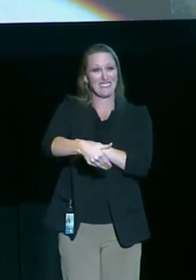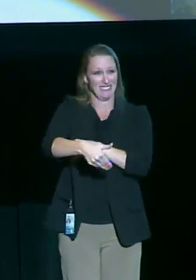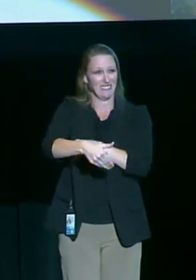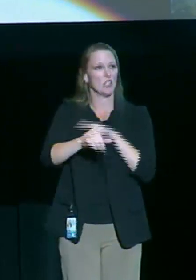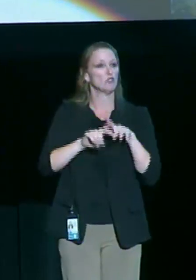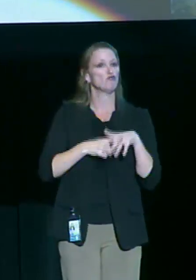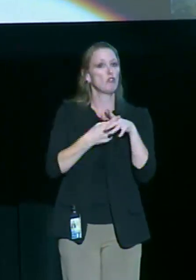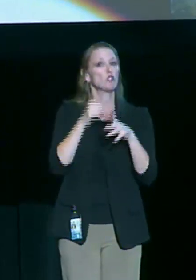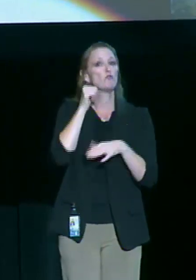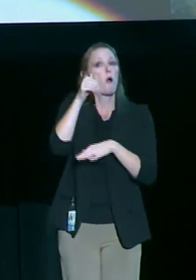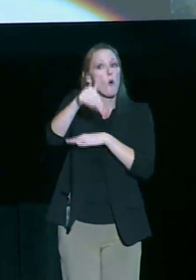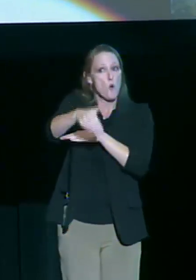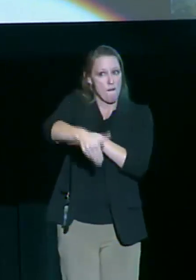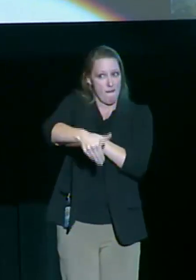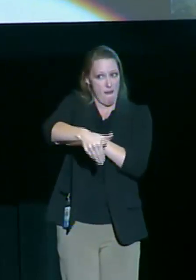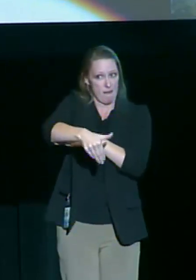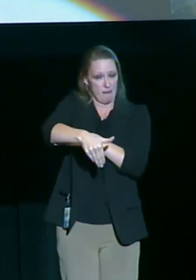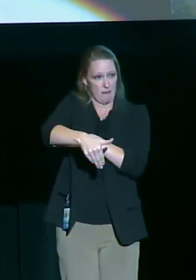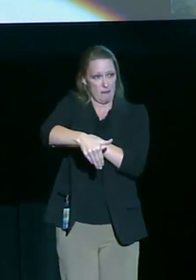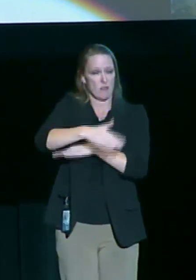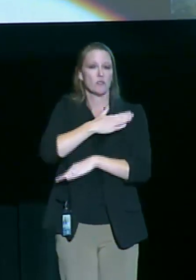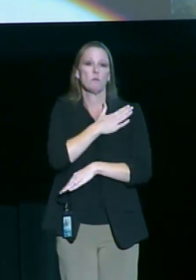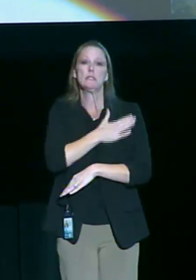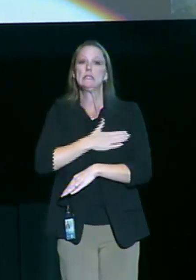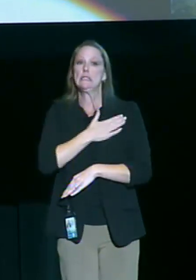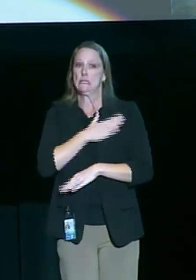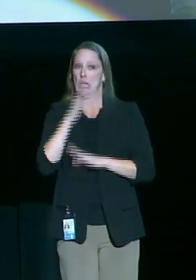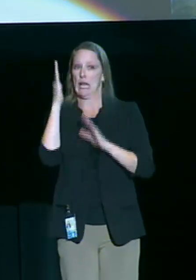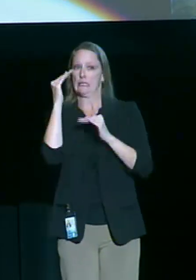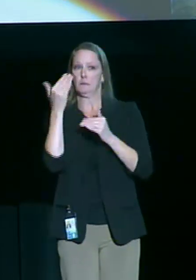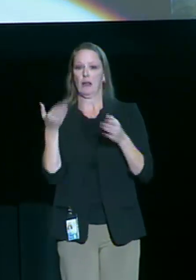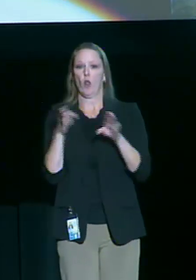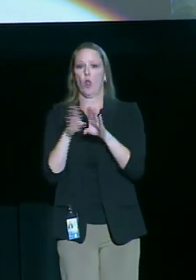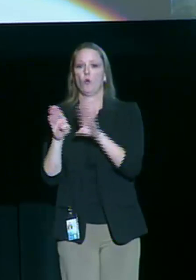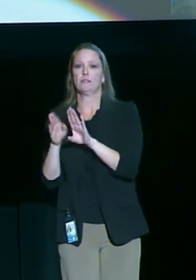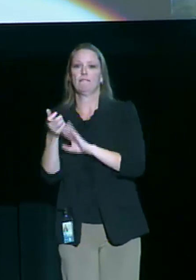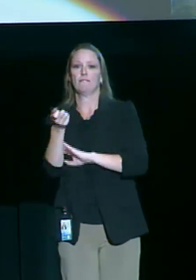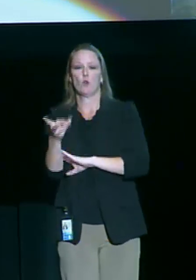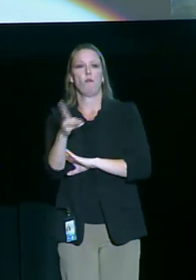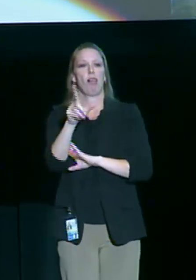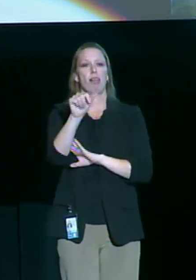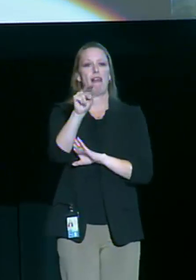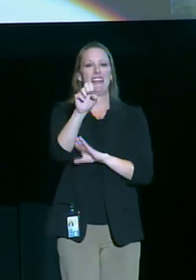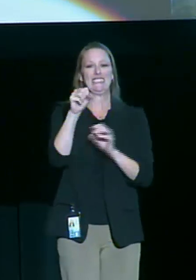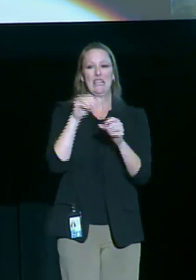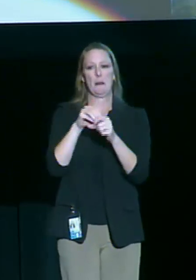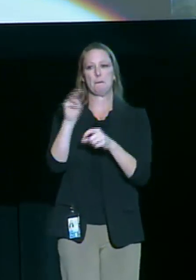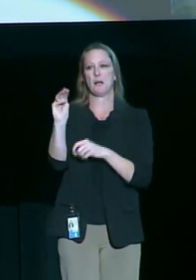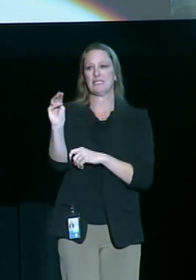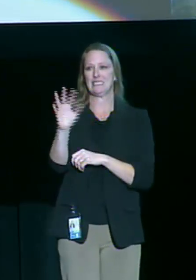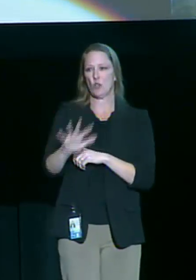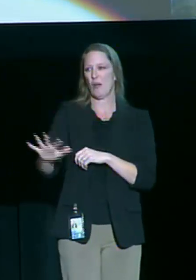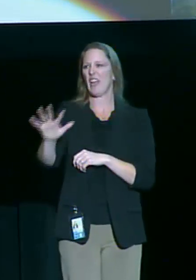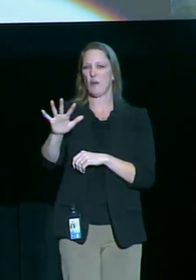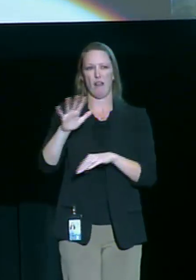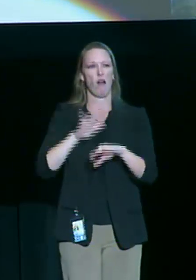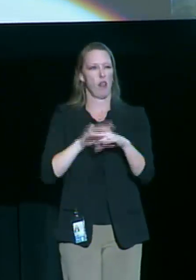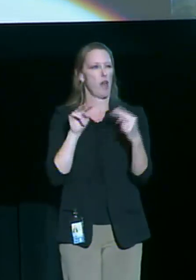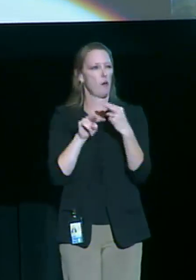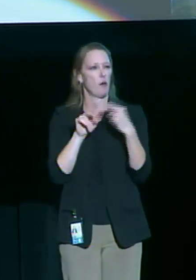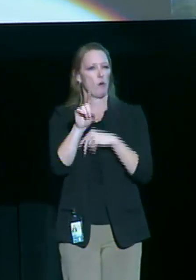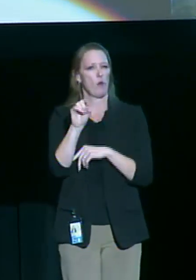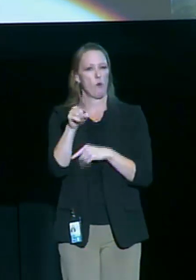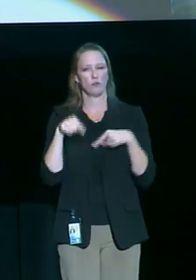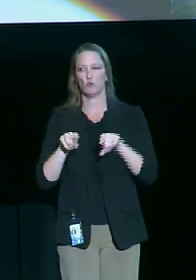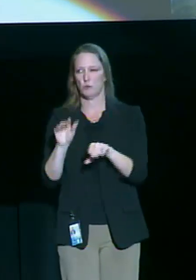beginning tomorrow night, so please expect lane closures in the Montecito area on the 101 during